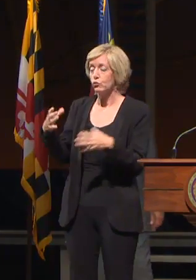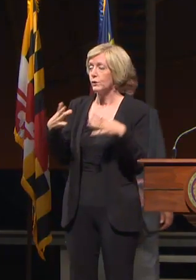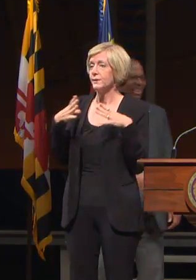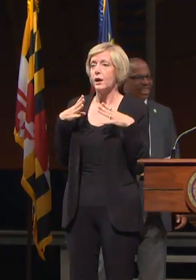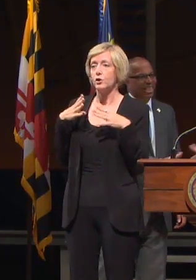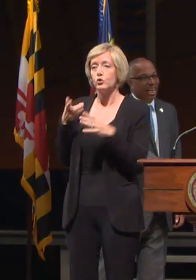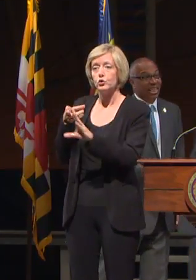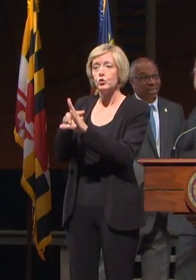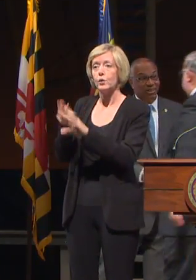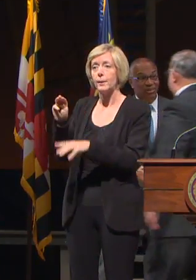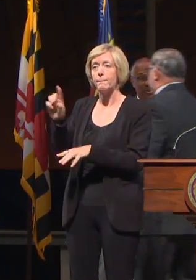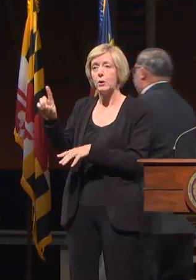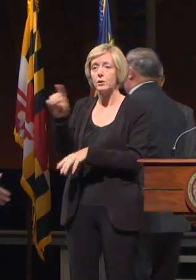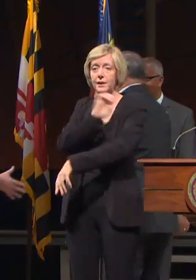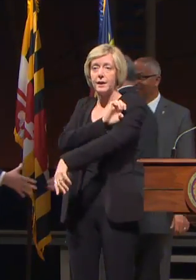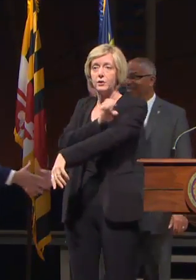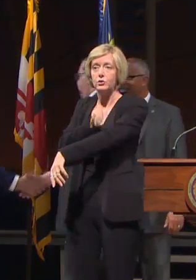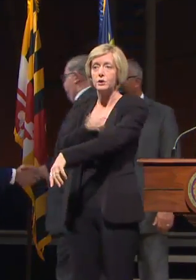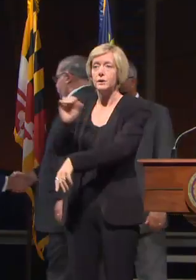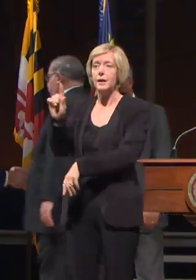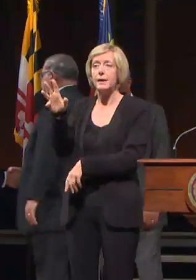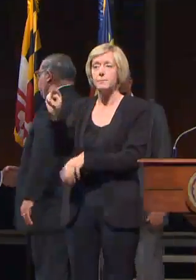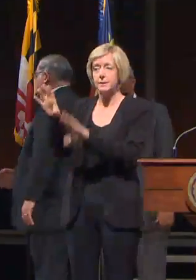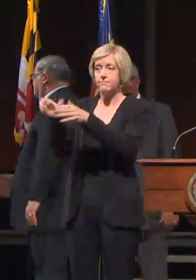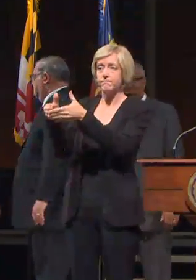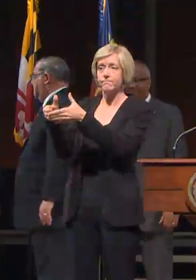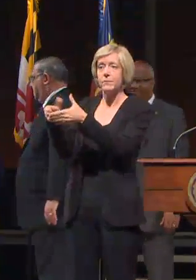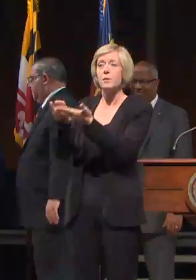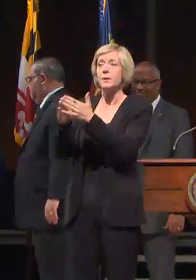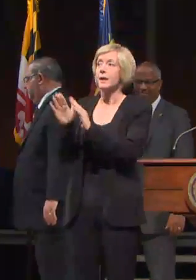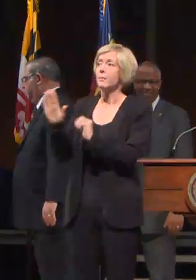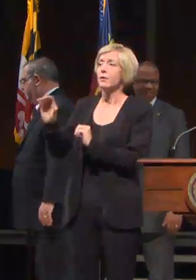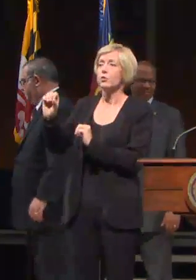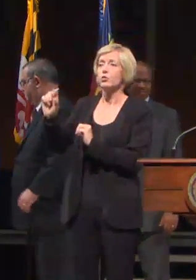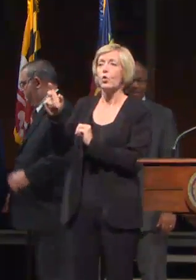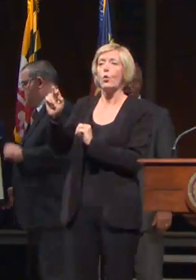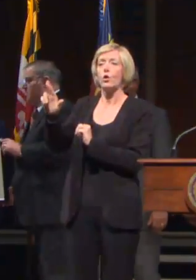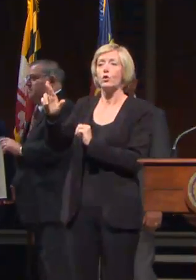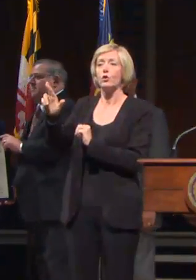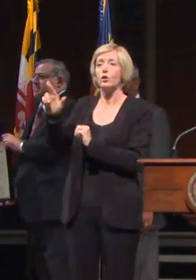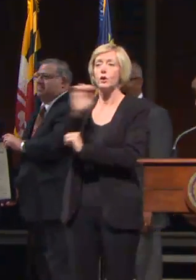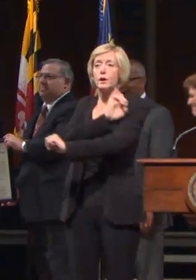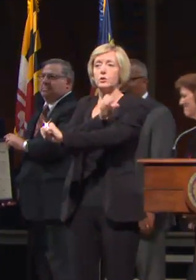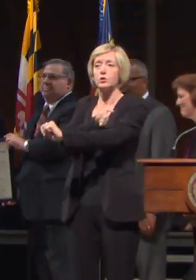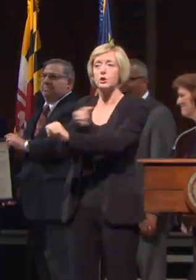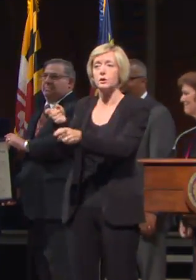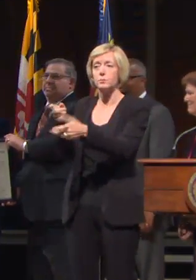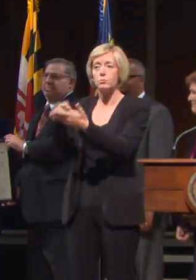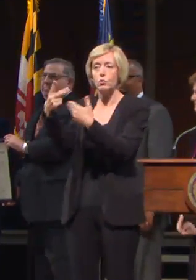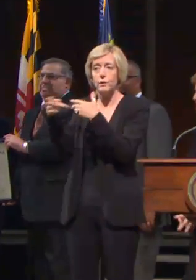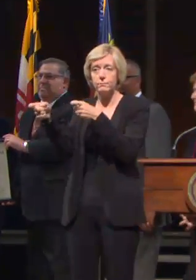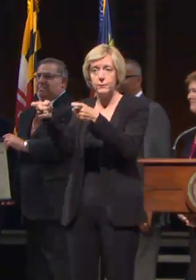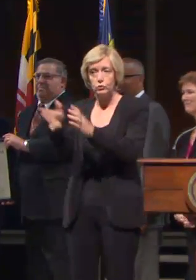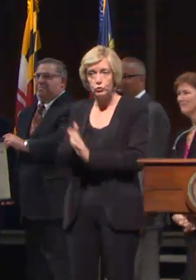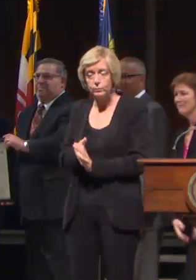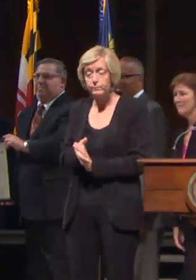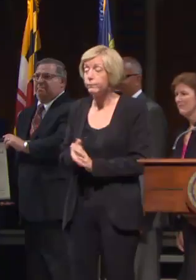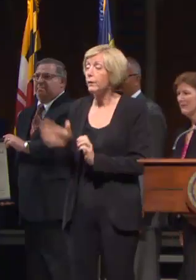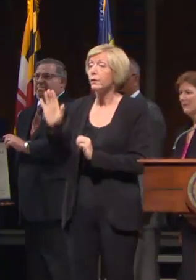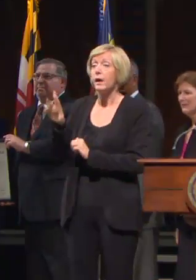the Maryland Energy Administration as the agency's Solar Energy Program Manager. In his role,